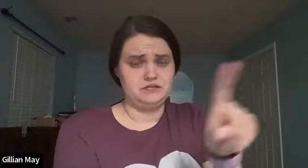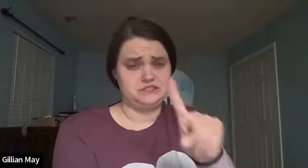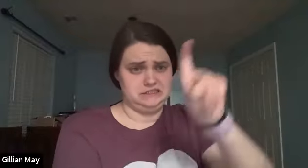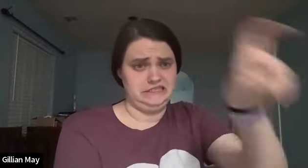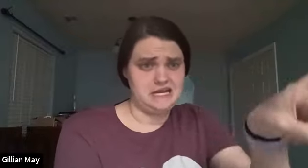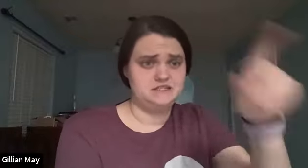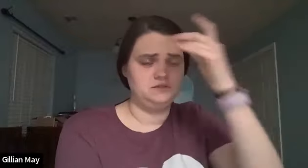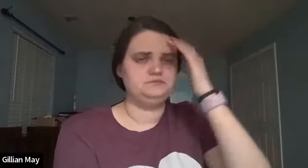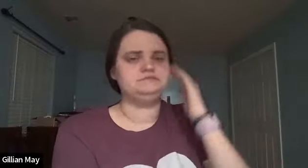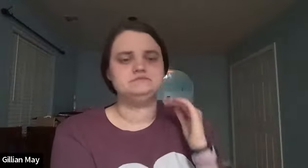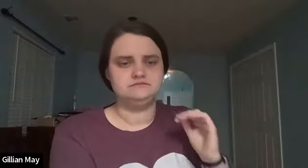question, ask you.